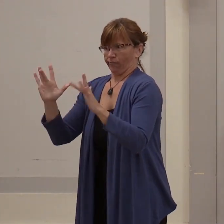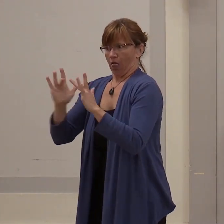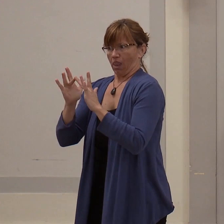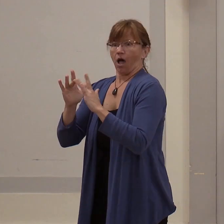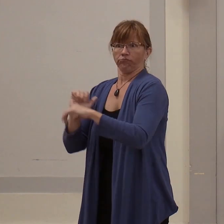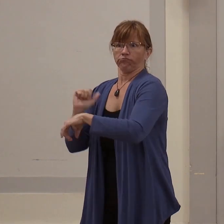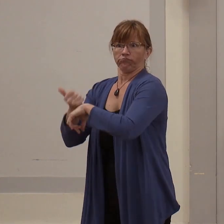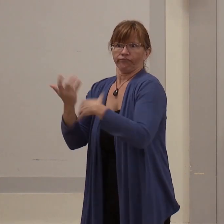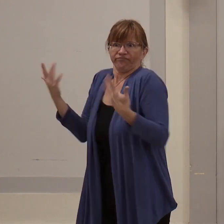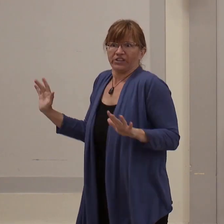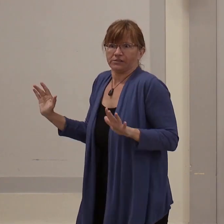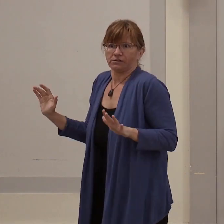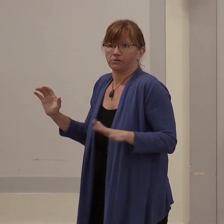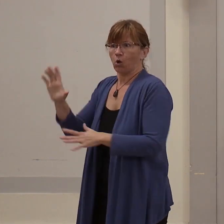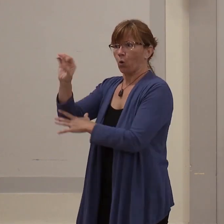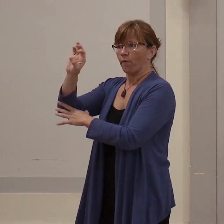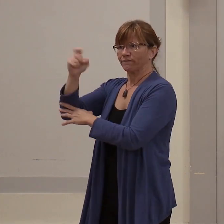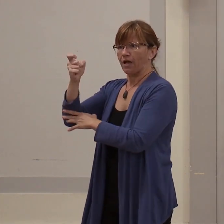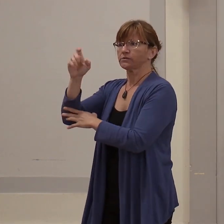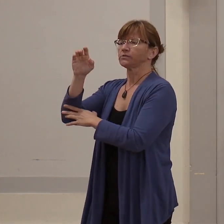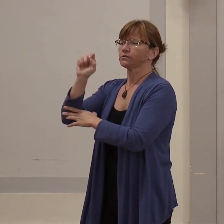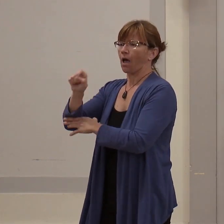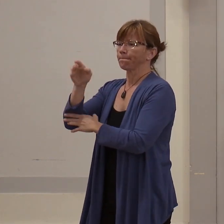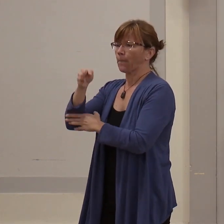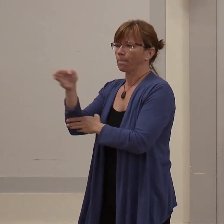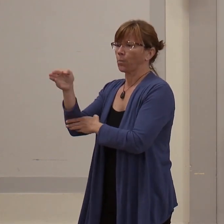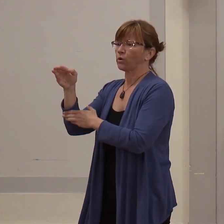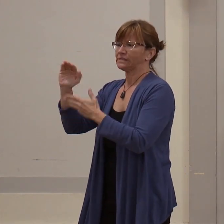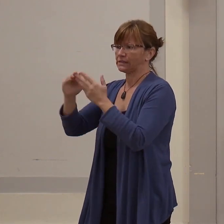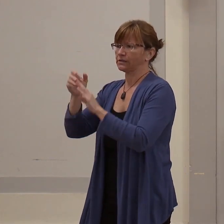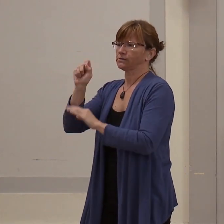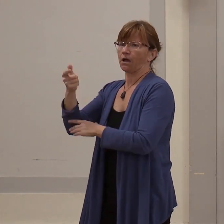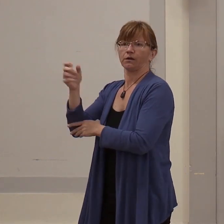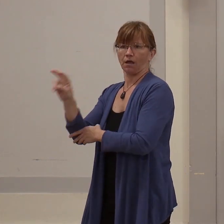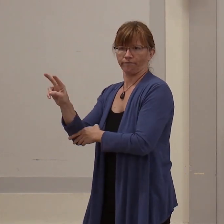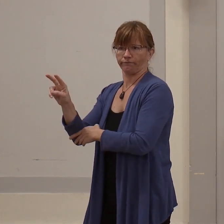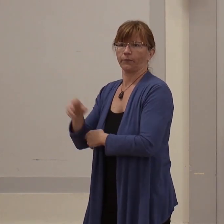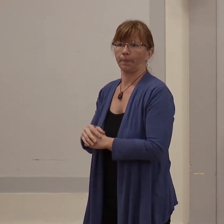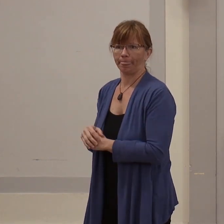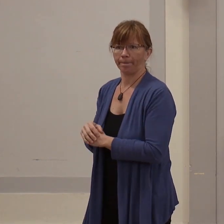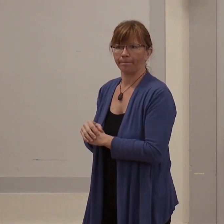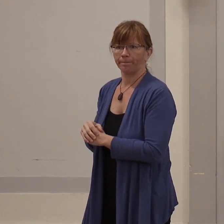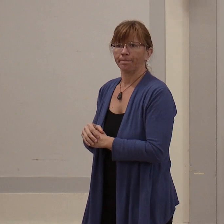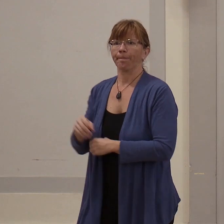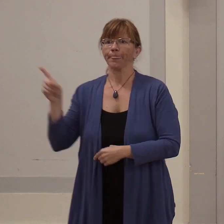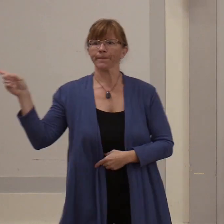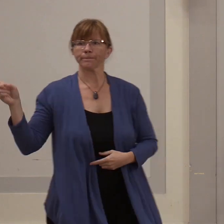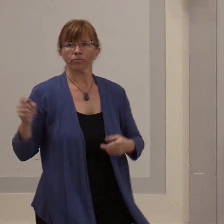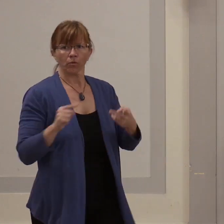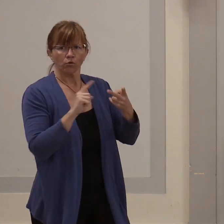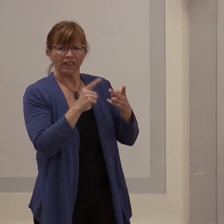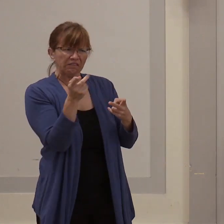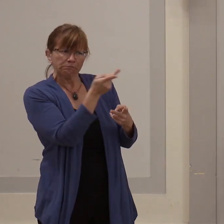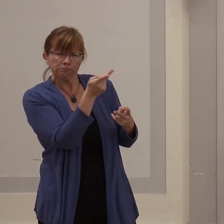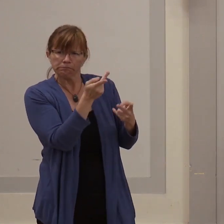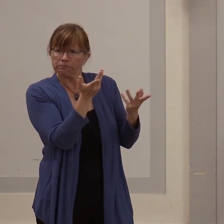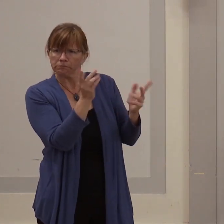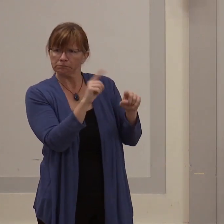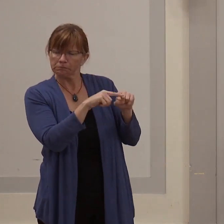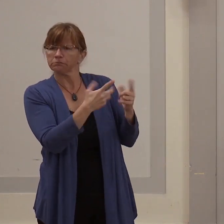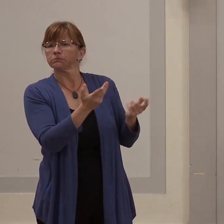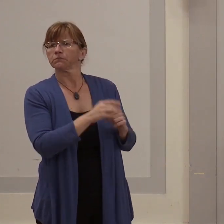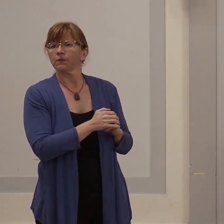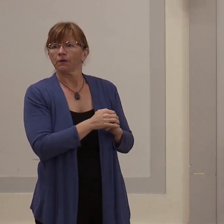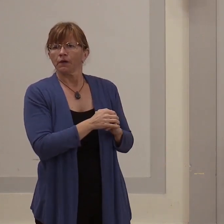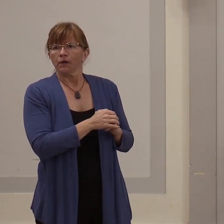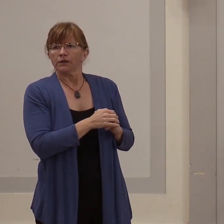Covax.baltimorecity.gov. And another question, if I may, real quick, either to you or Commissioner Harrison. This was just something that was said last night